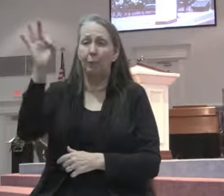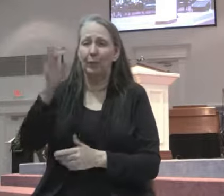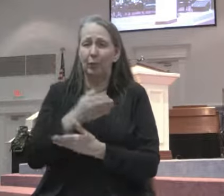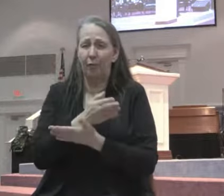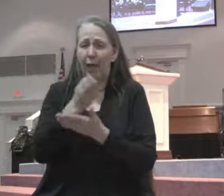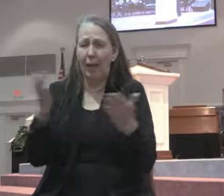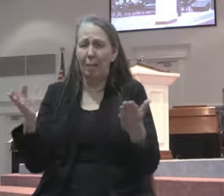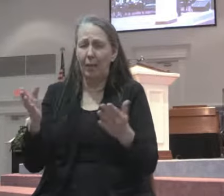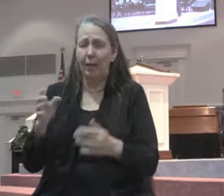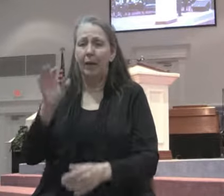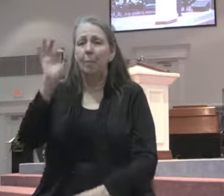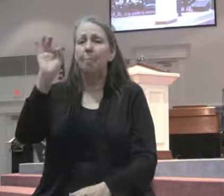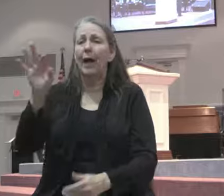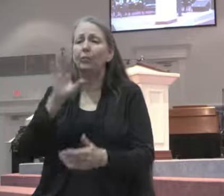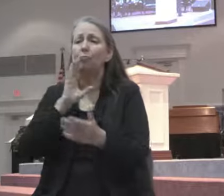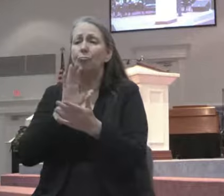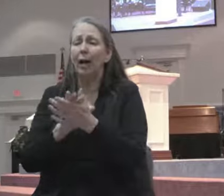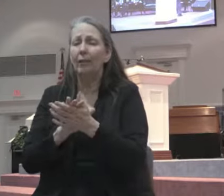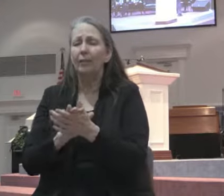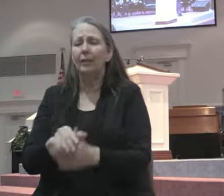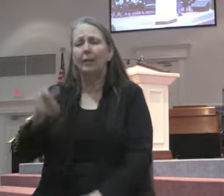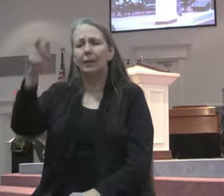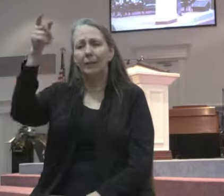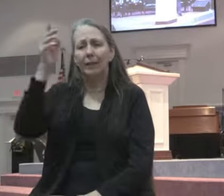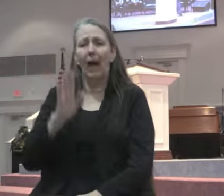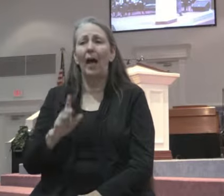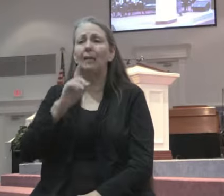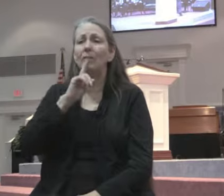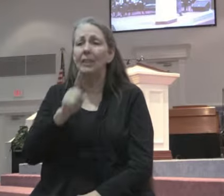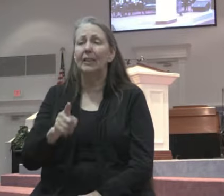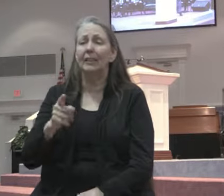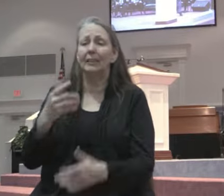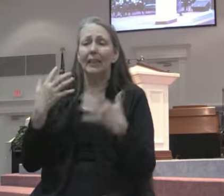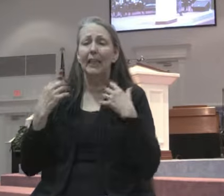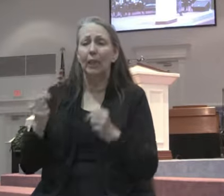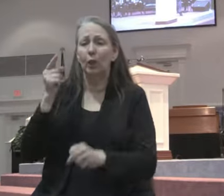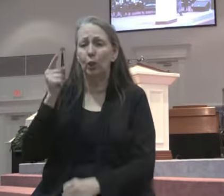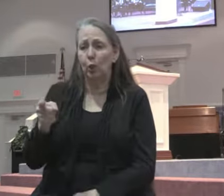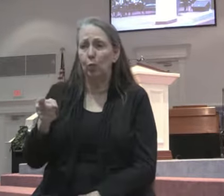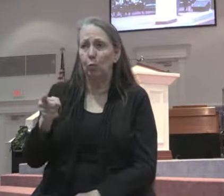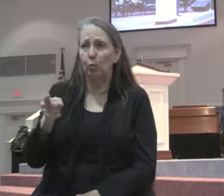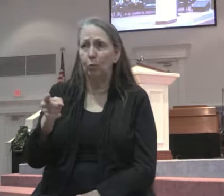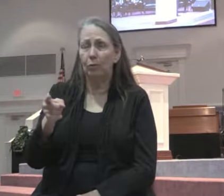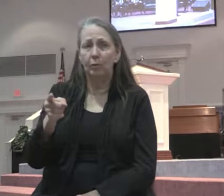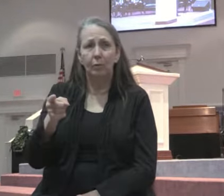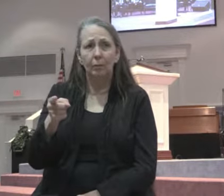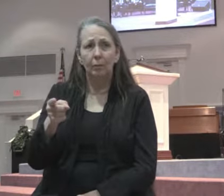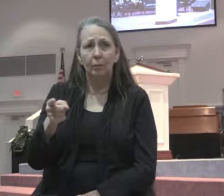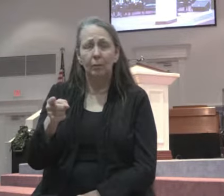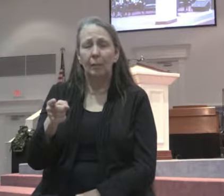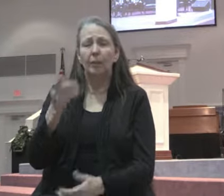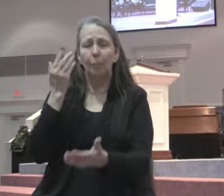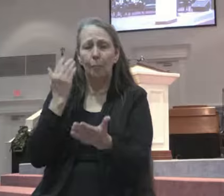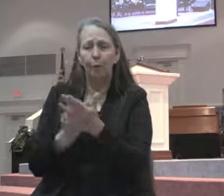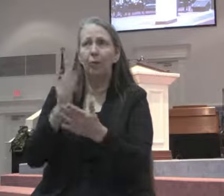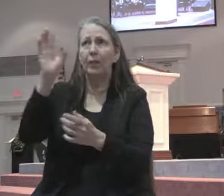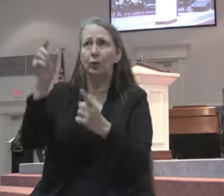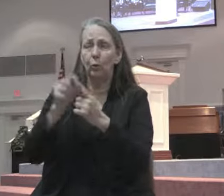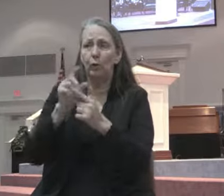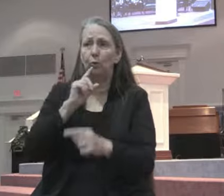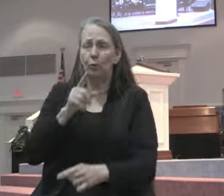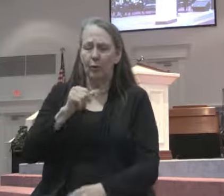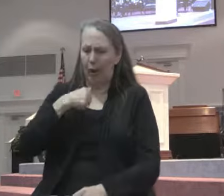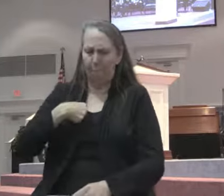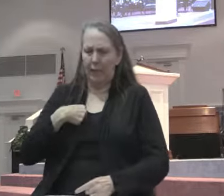clearly, pastor's wife, I said, "God is going to heal you to confirm His word, not